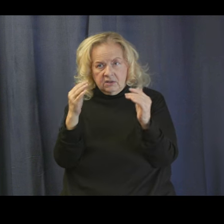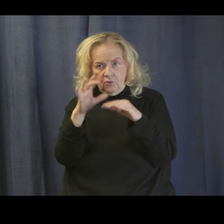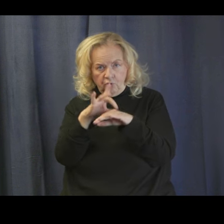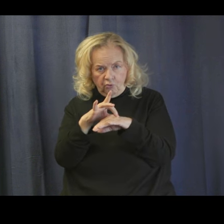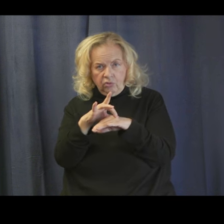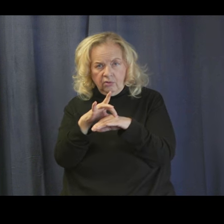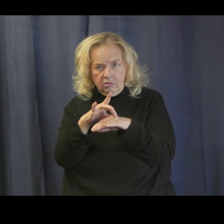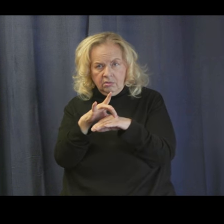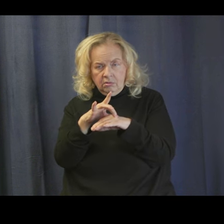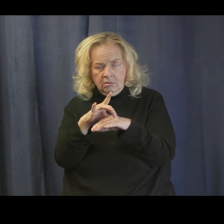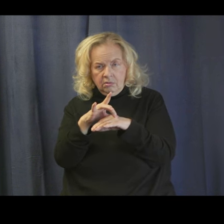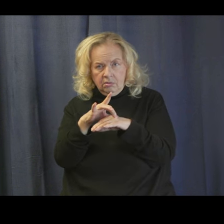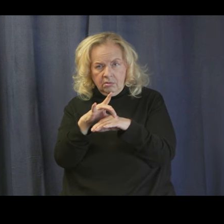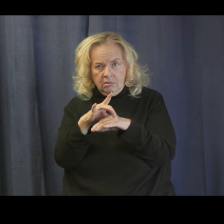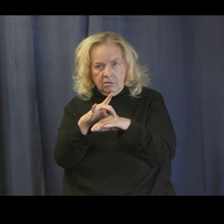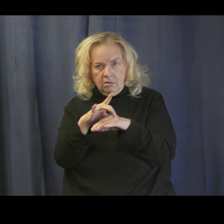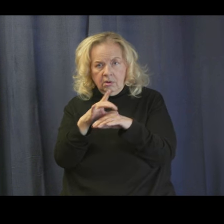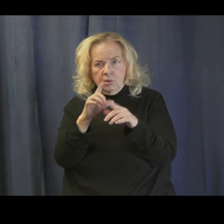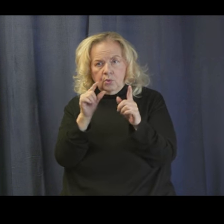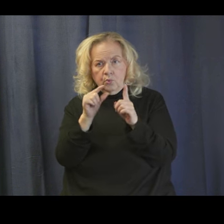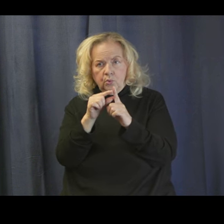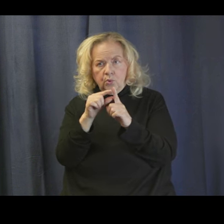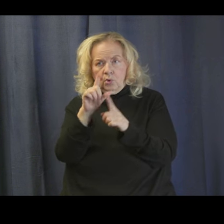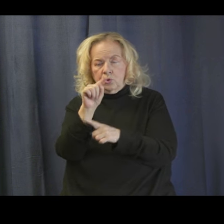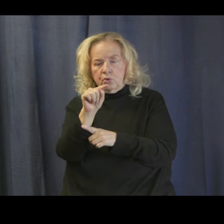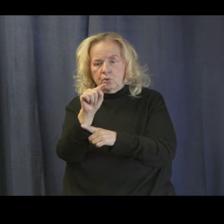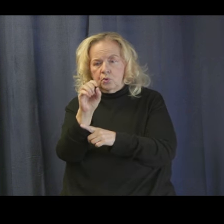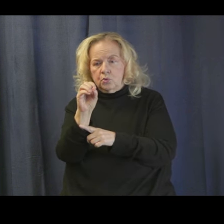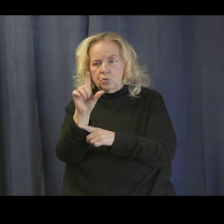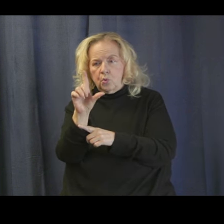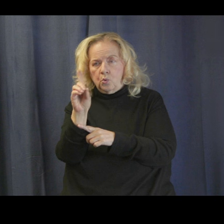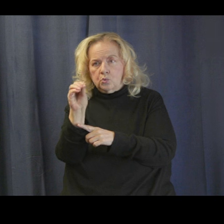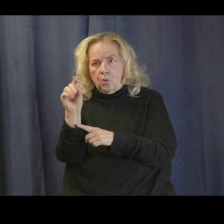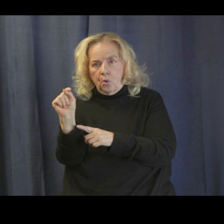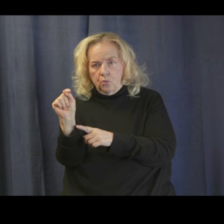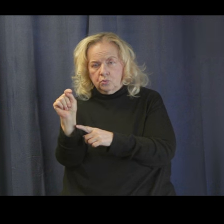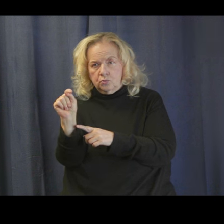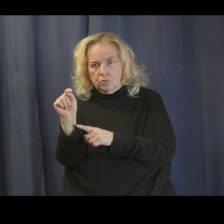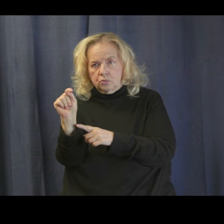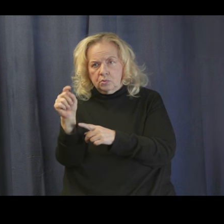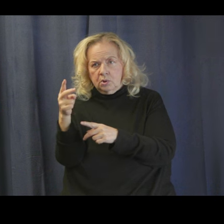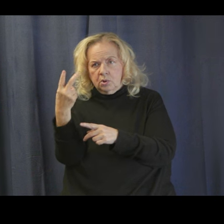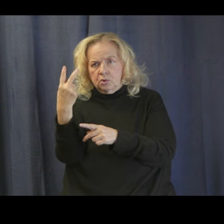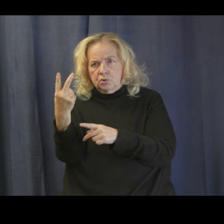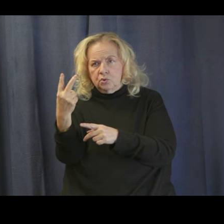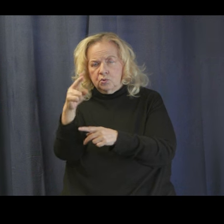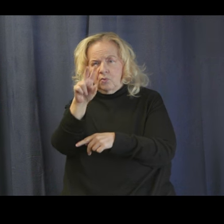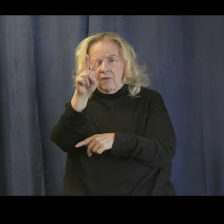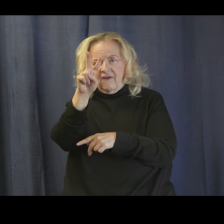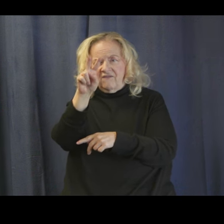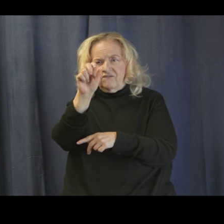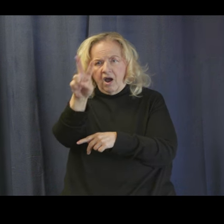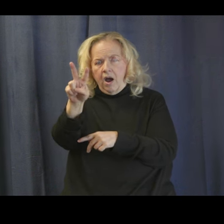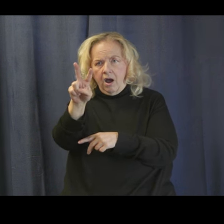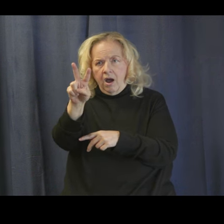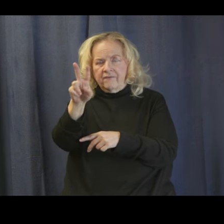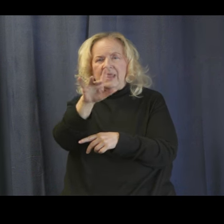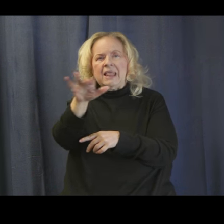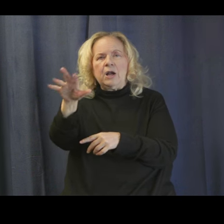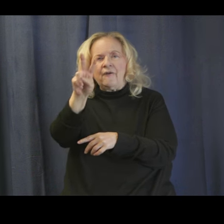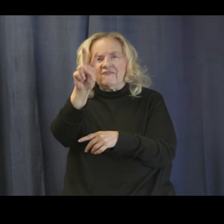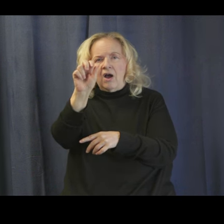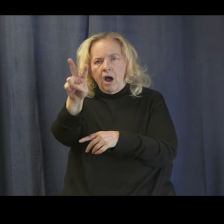generations of the heavens and the earth, we had the word Toldot, and these two vavs here, this is